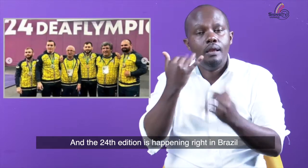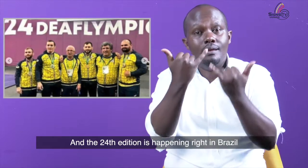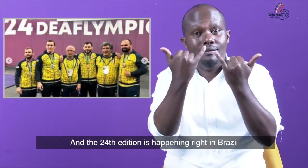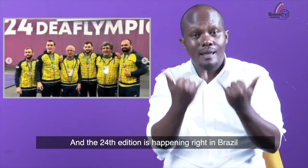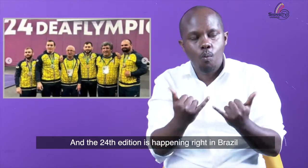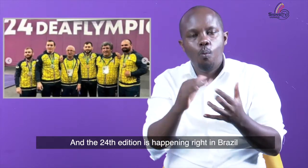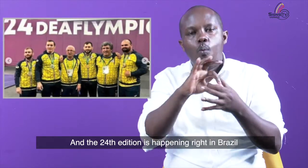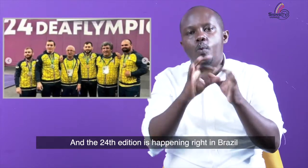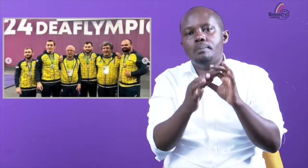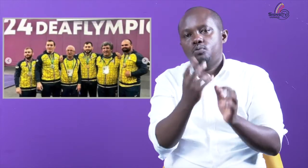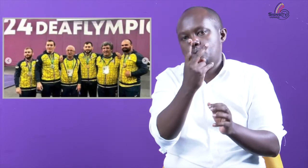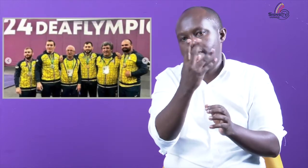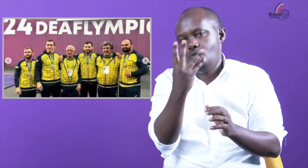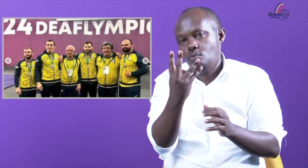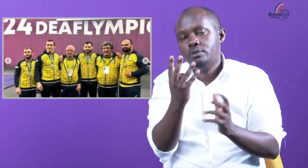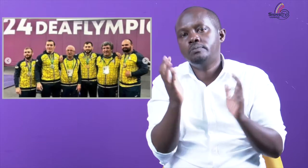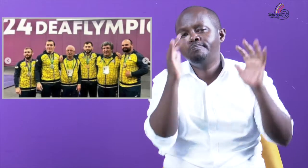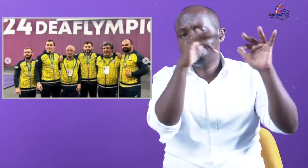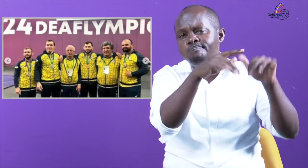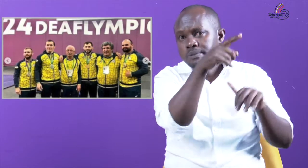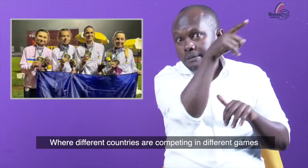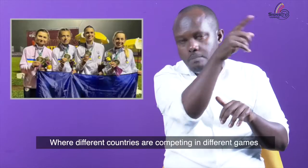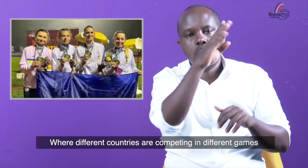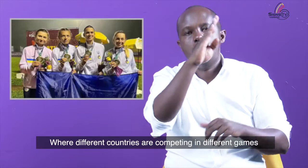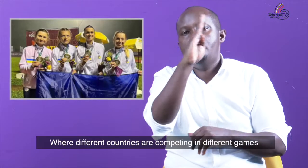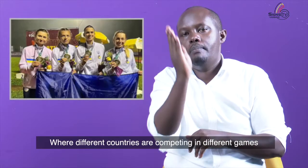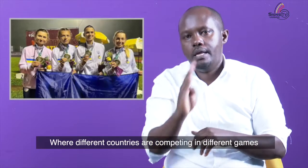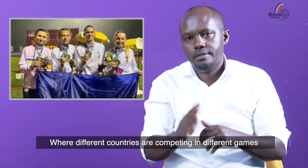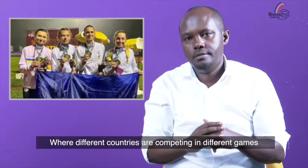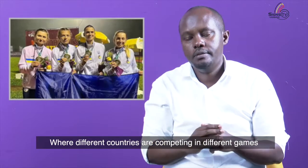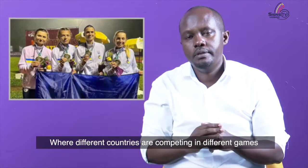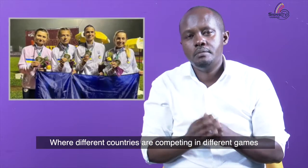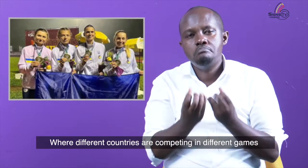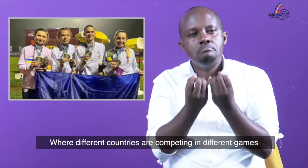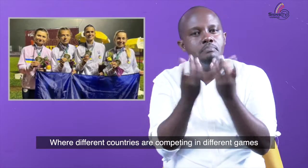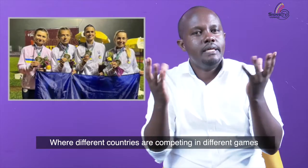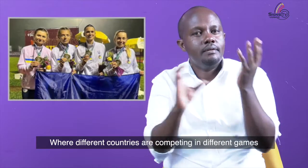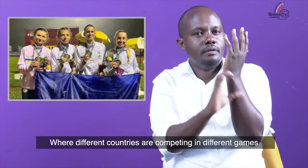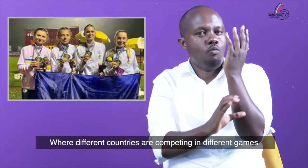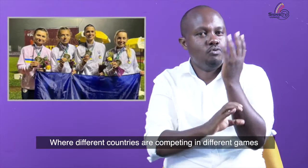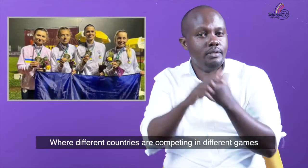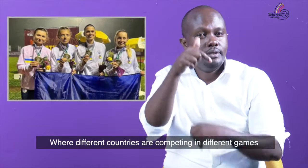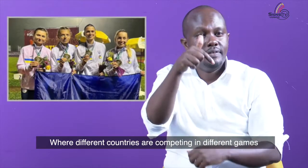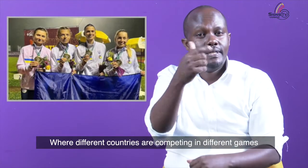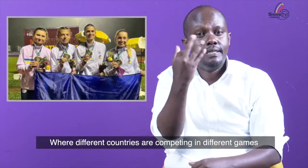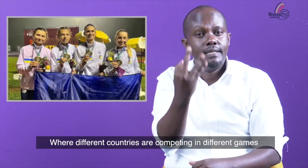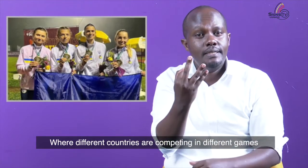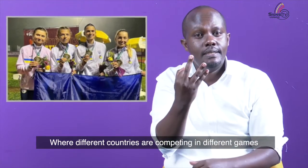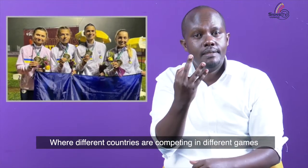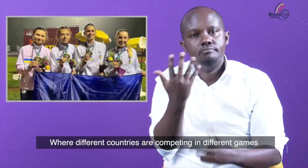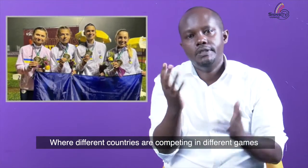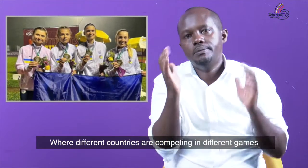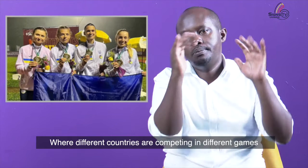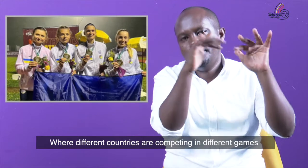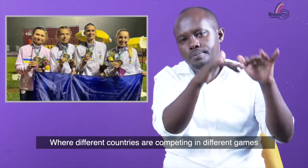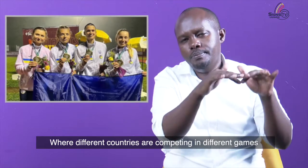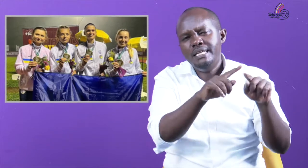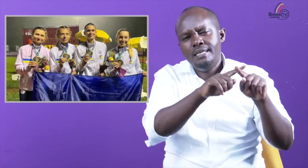in Brazil, where different countries are competing in different games.